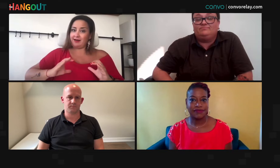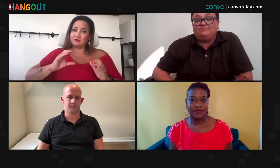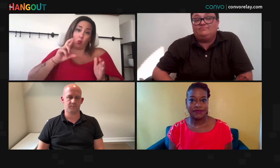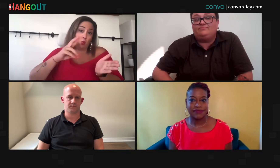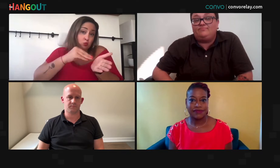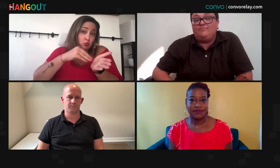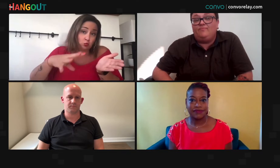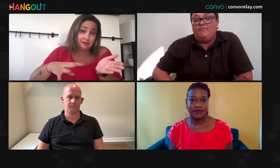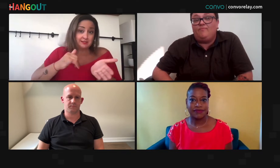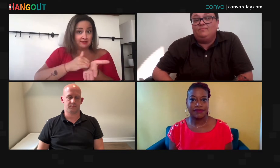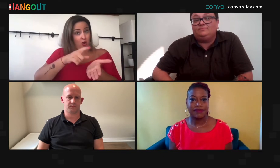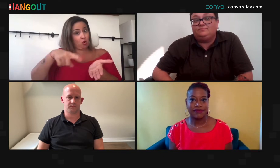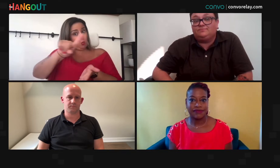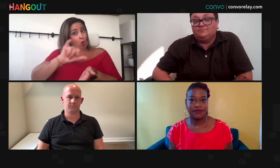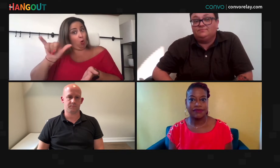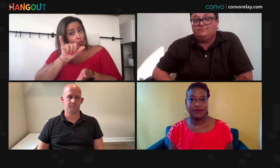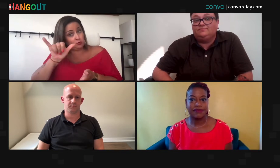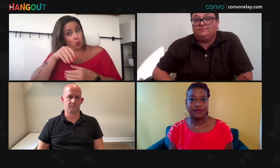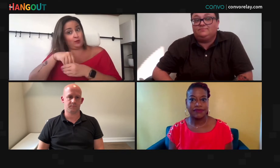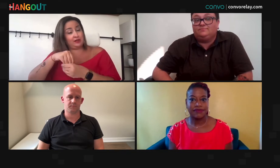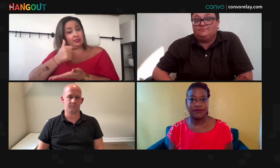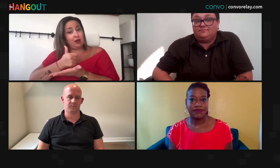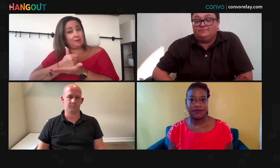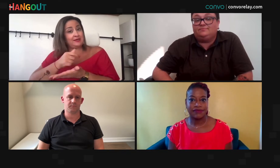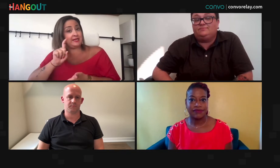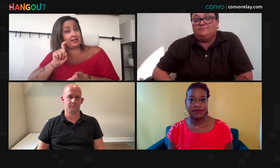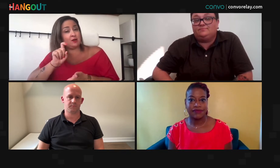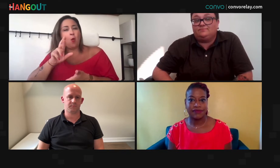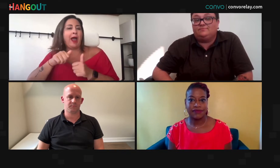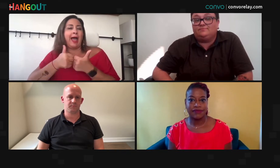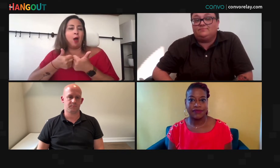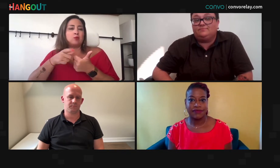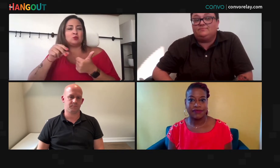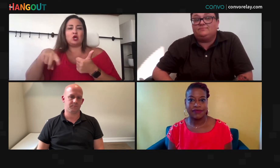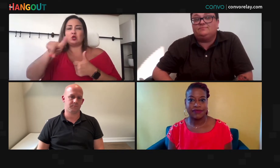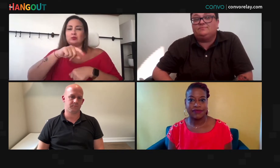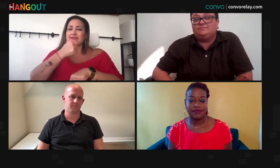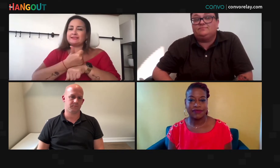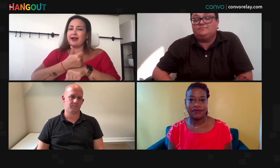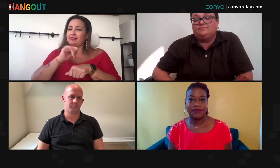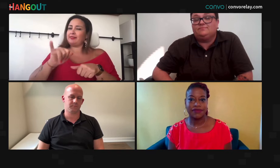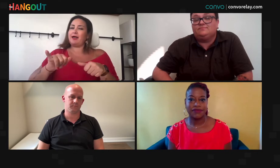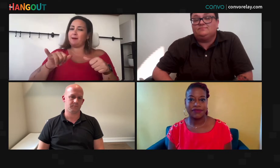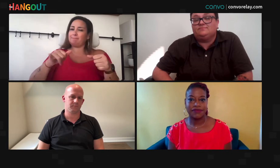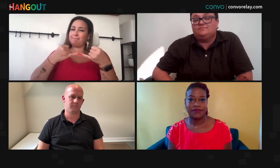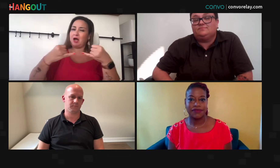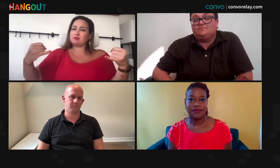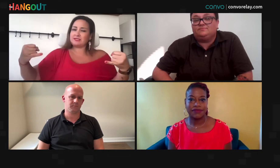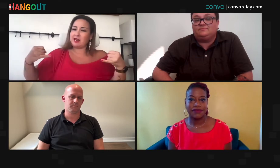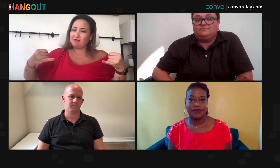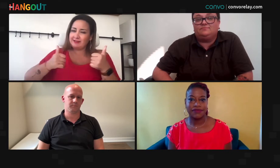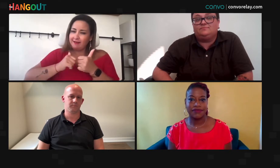disclose with your clients or with your students that you are also in therapy, or how do you set that